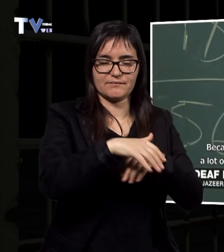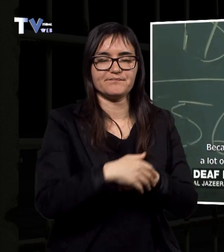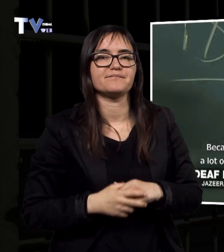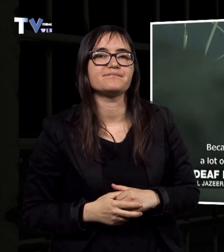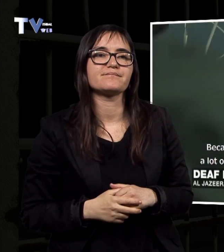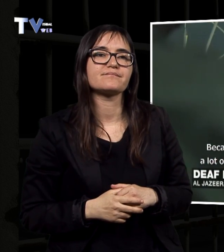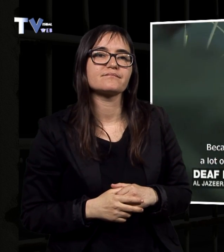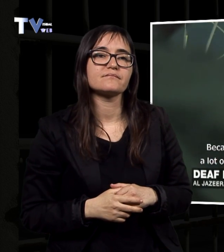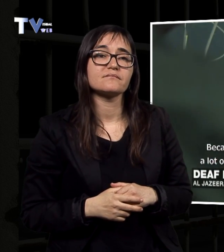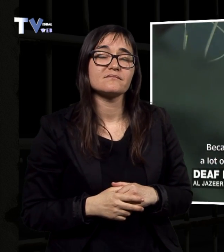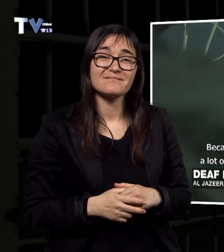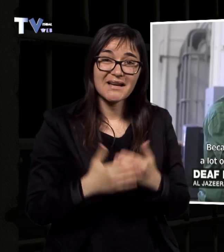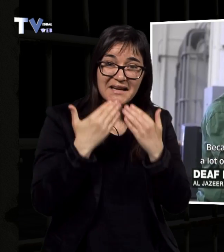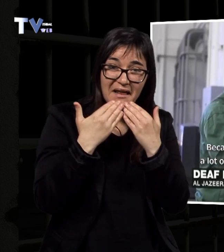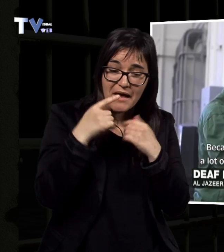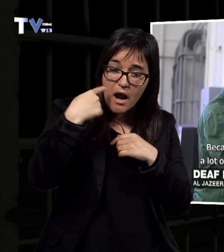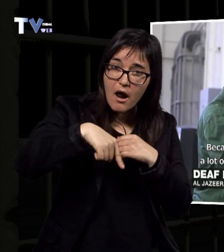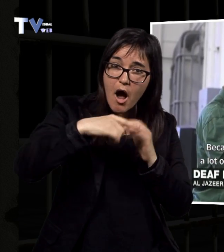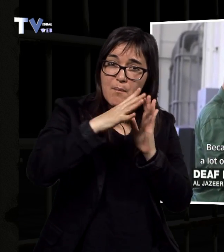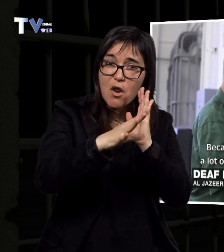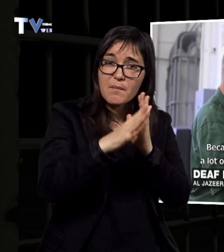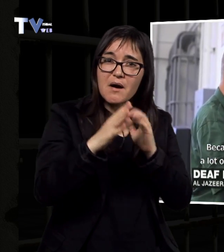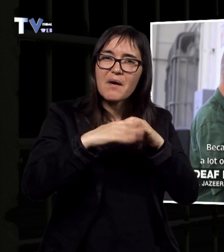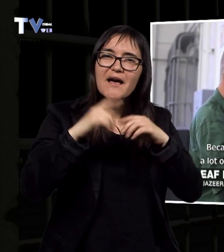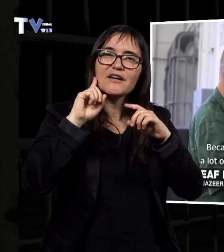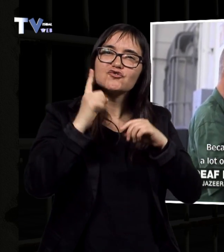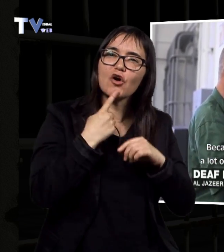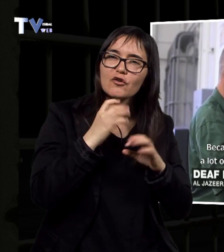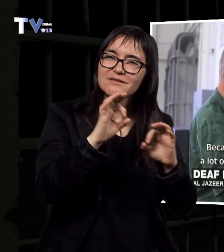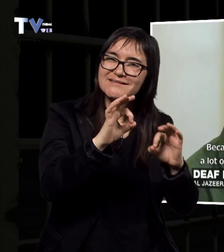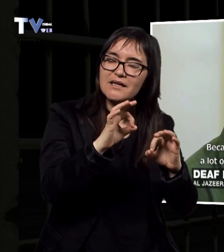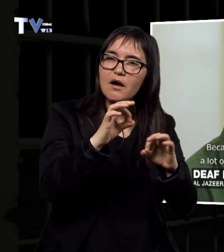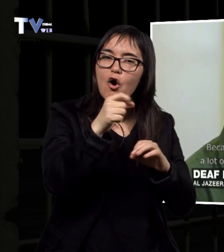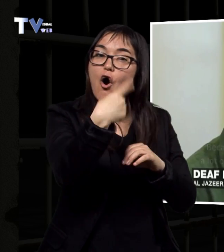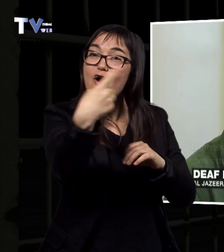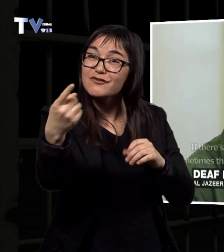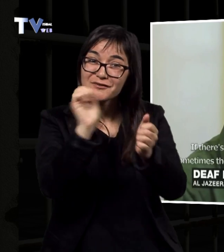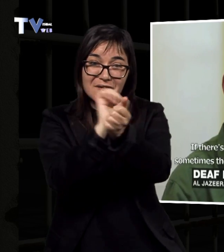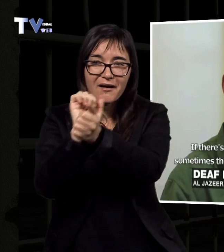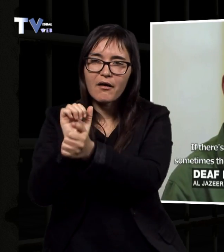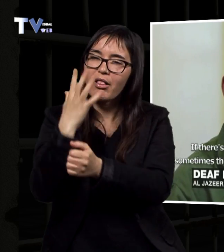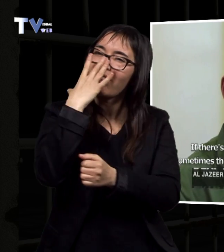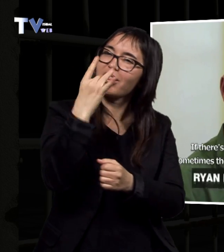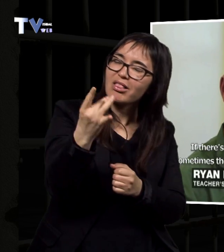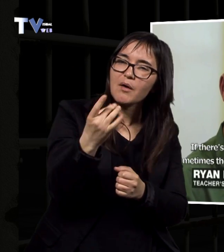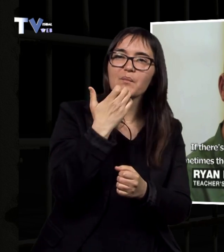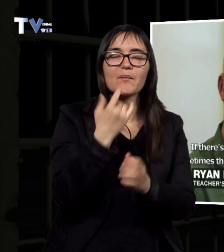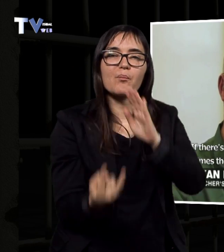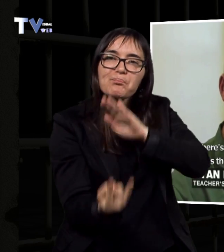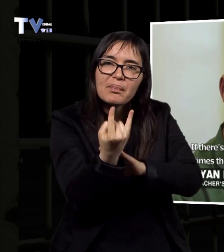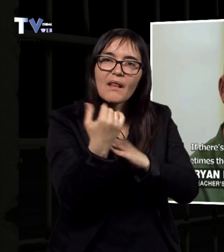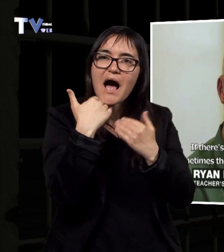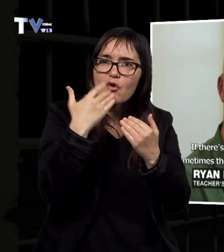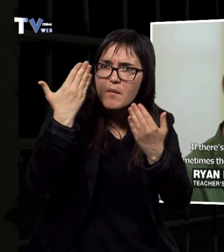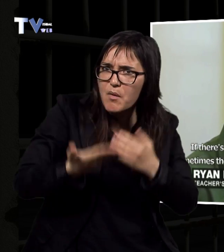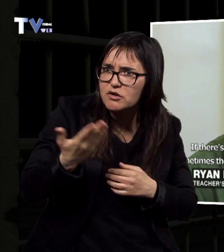Because we have the deaf program here, a lot of the inmates, they try to be more sensitive. You know, if there's something going on, something